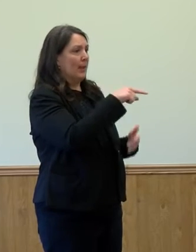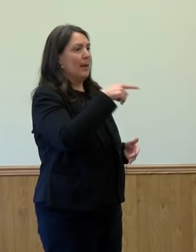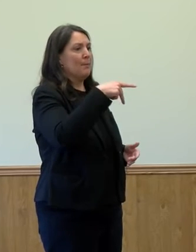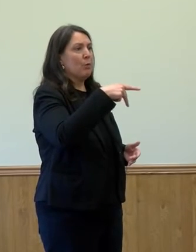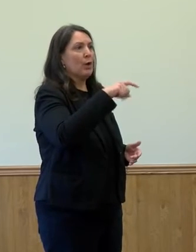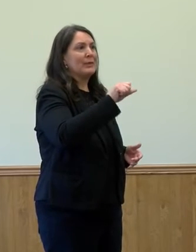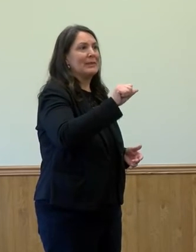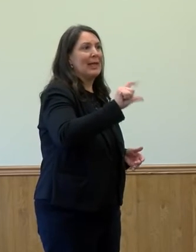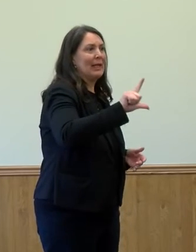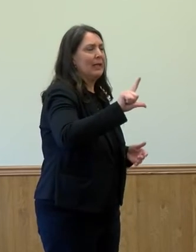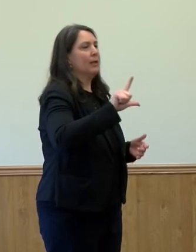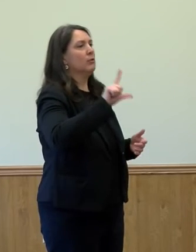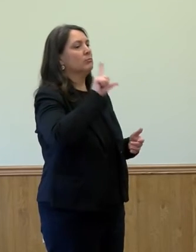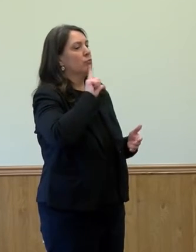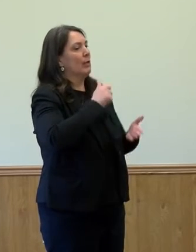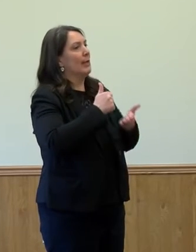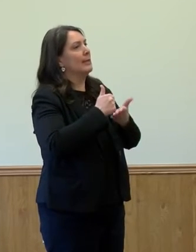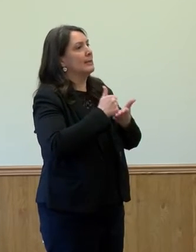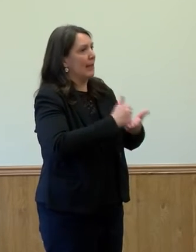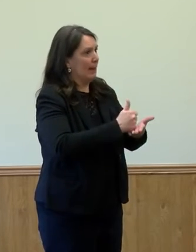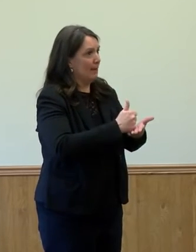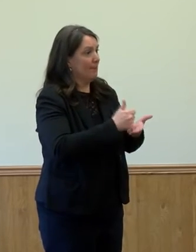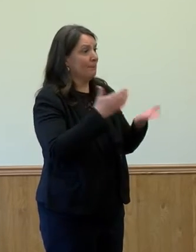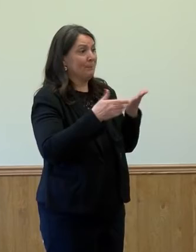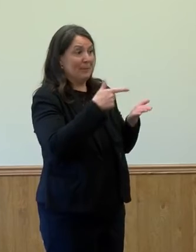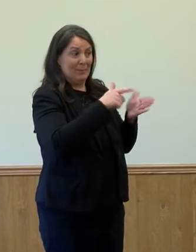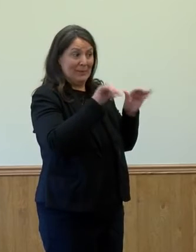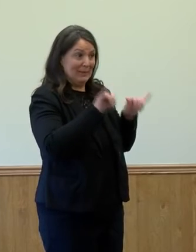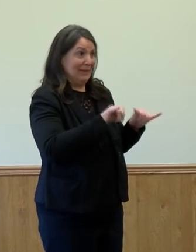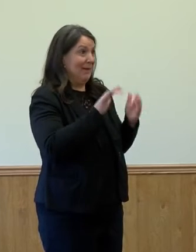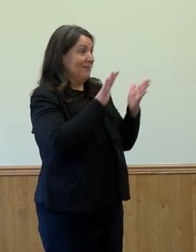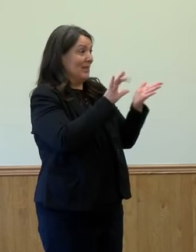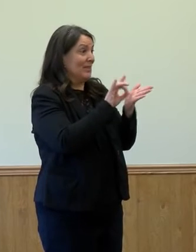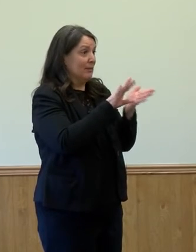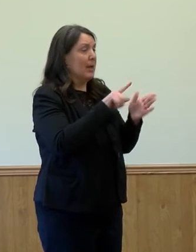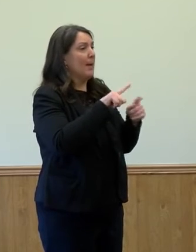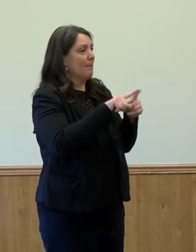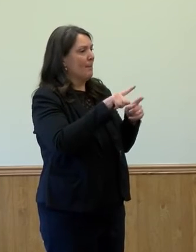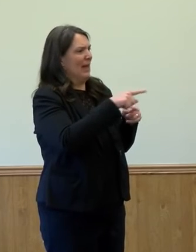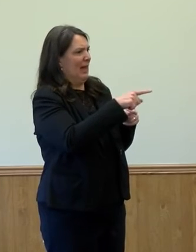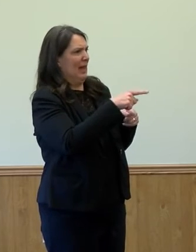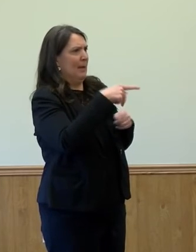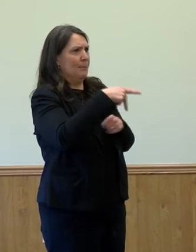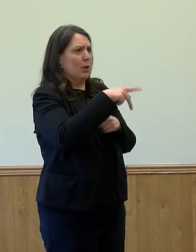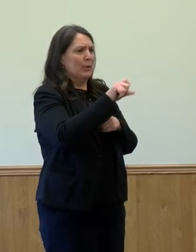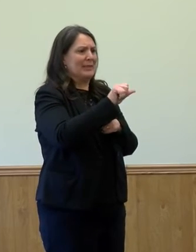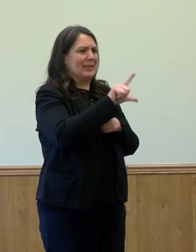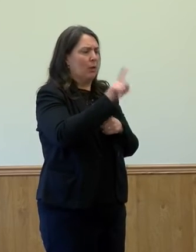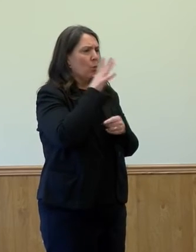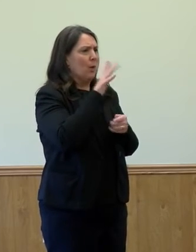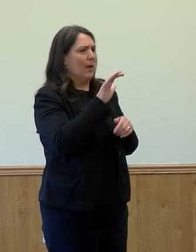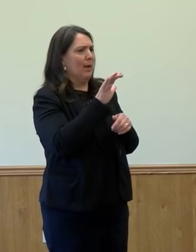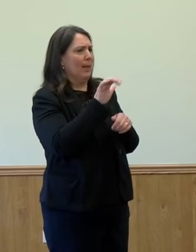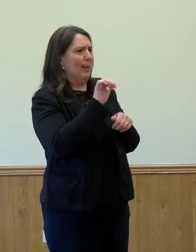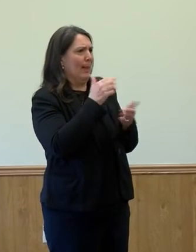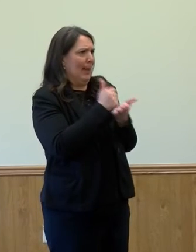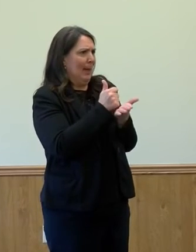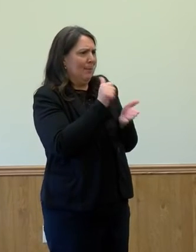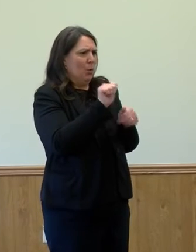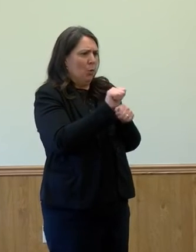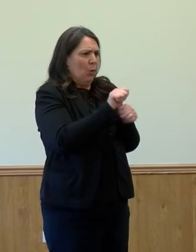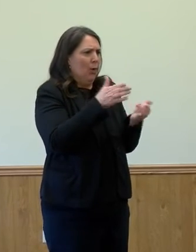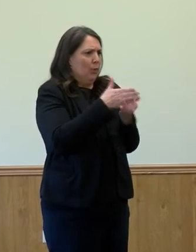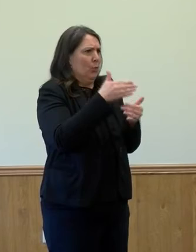that while the tenant still might be facing eviction, they'll help them work through the legal process and make sure they're connected to any resources that are